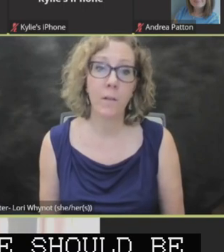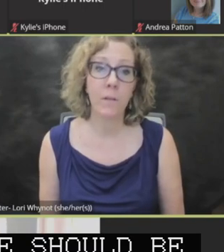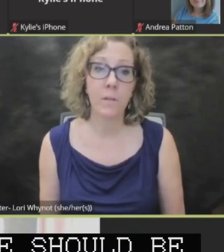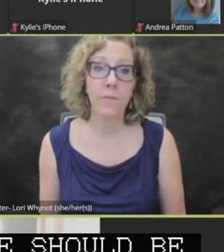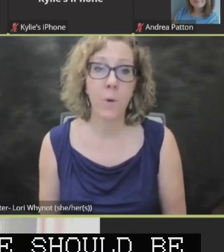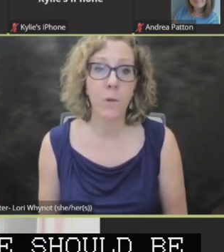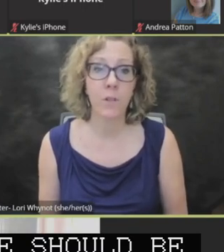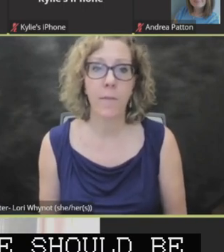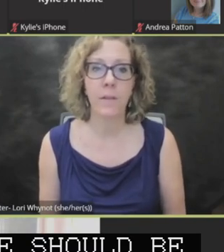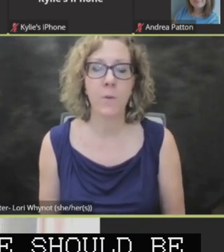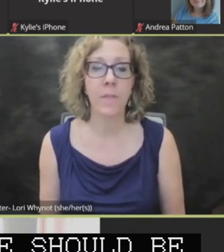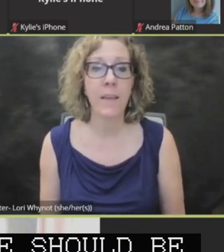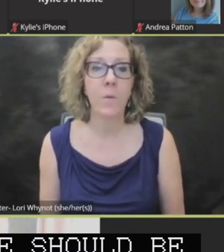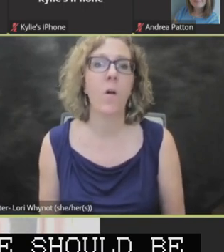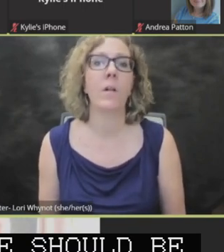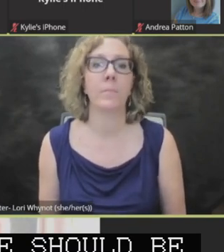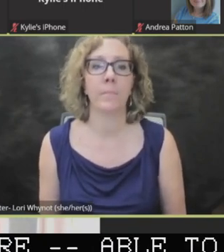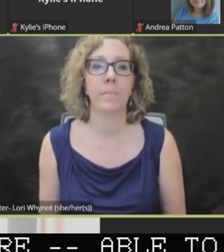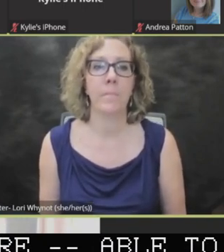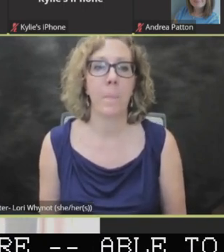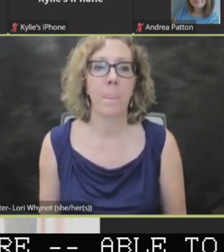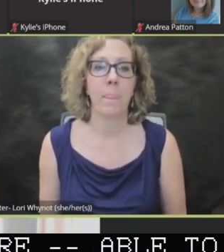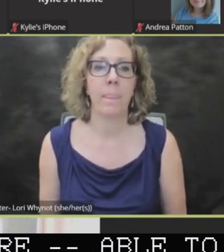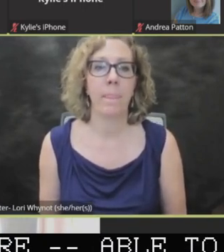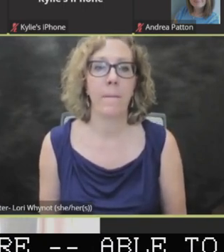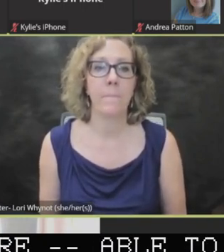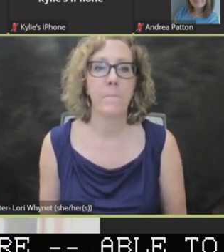as well to focus on this. So thank you all.